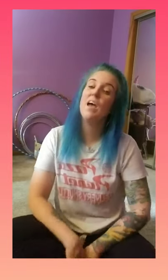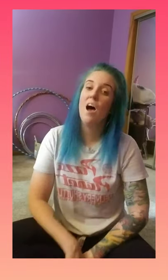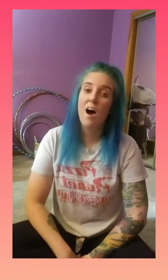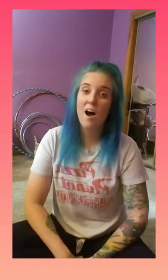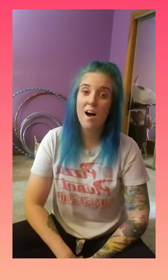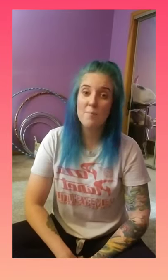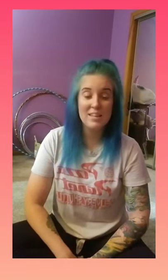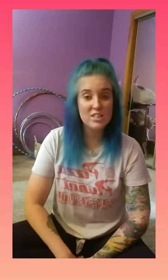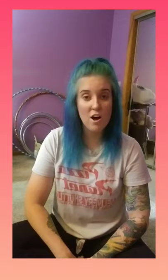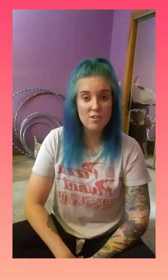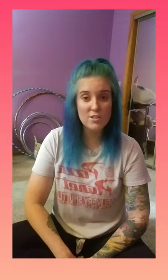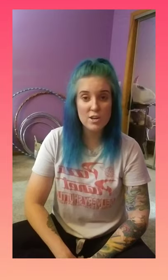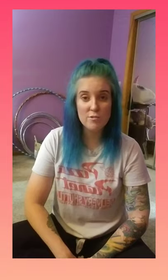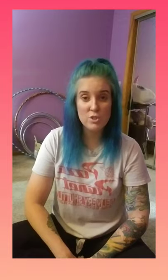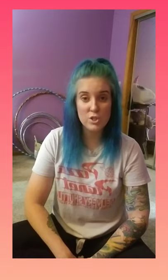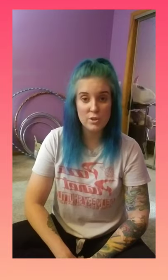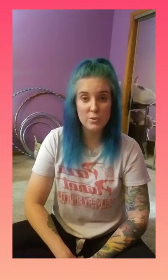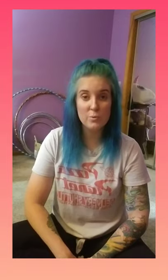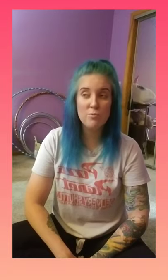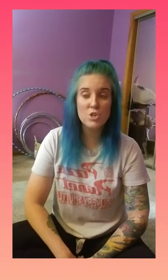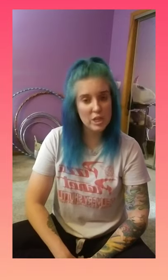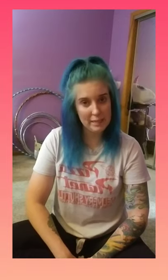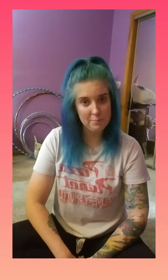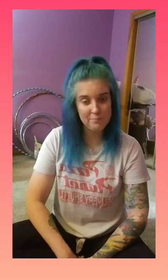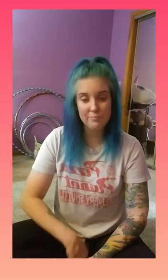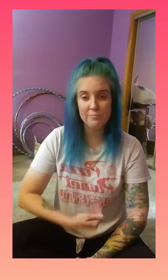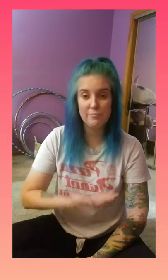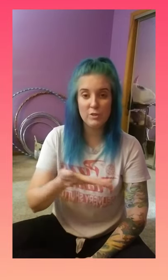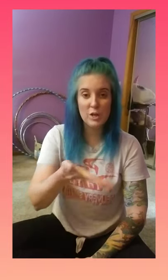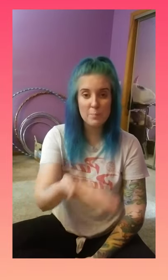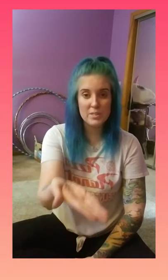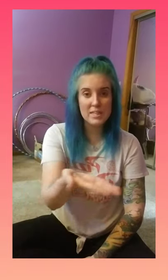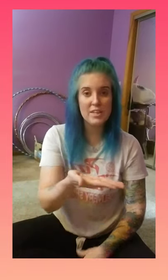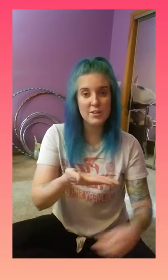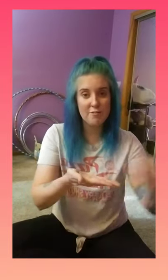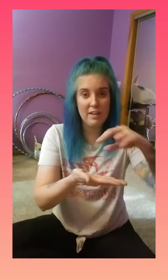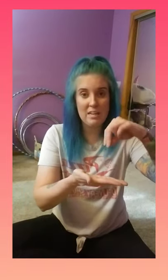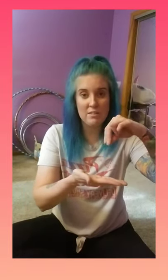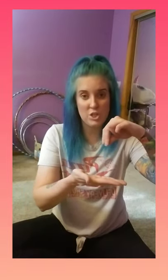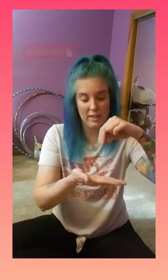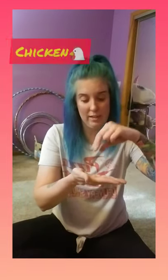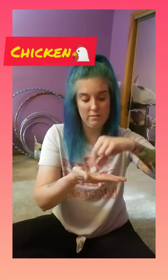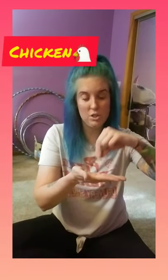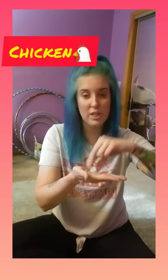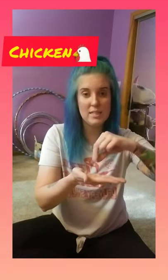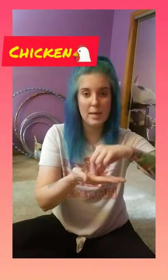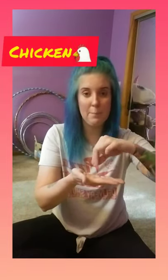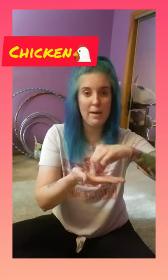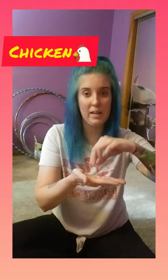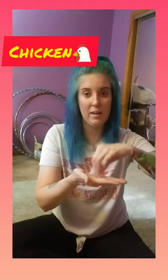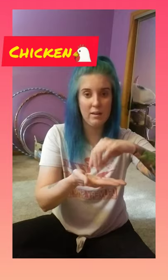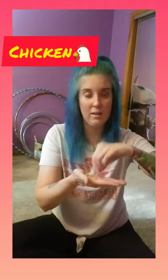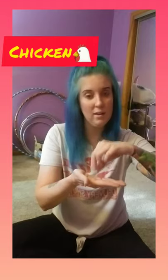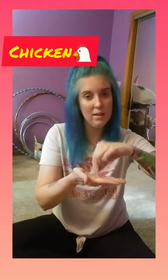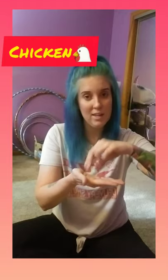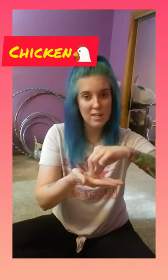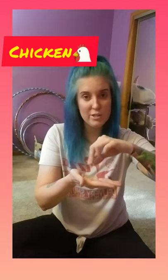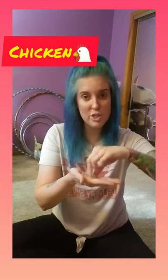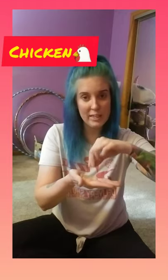Um, let's also do chicken. You're gonna pretend like you're feeding the chicken. The chicken's like pecking. Chicken.